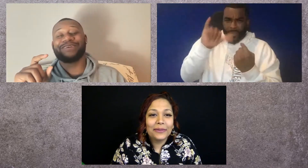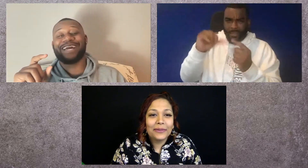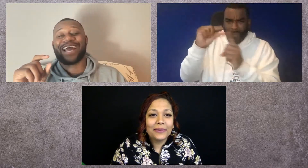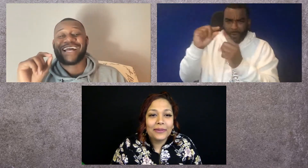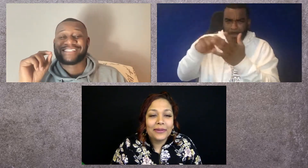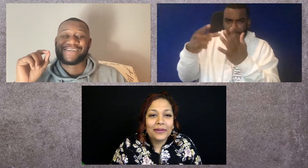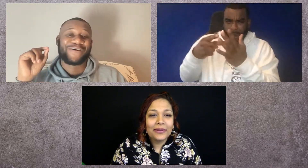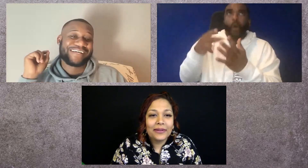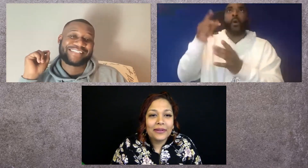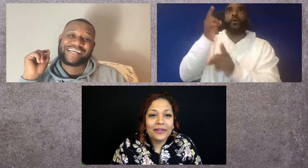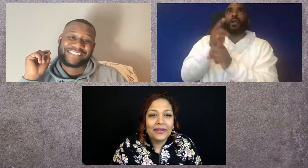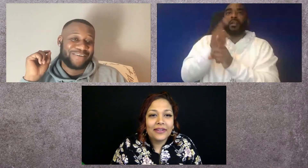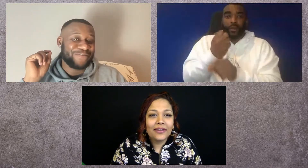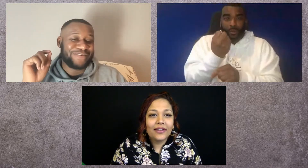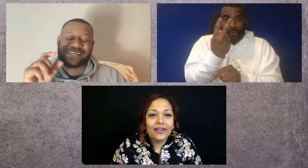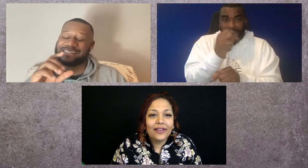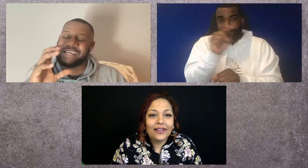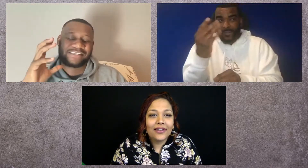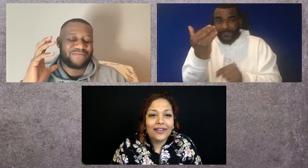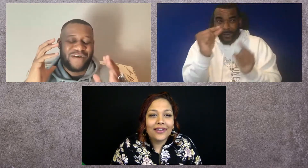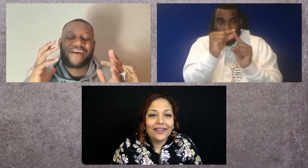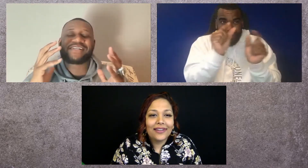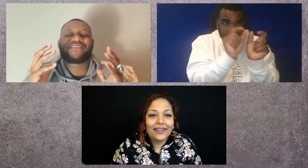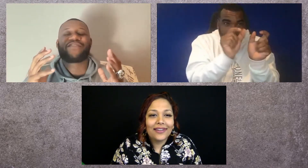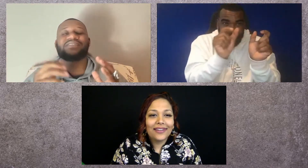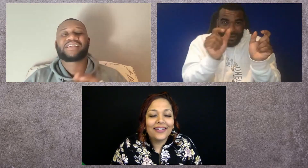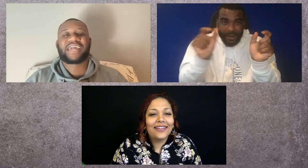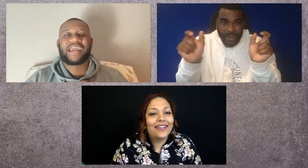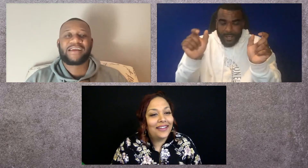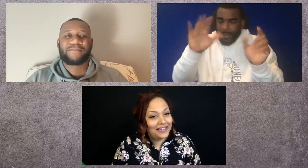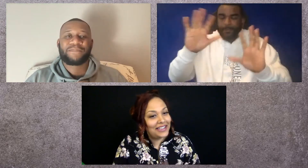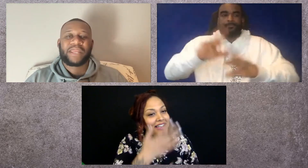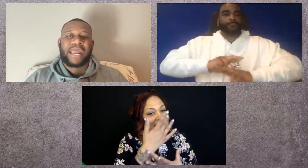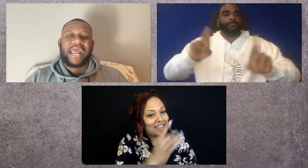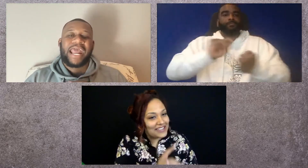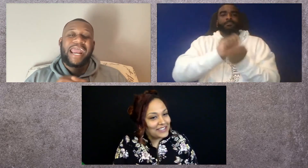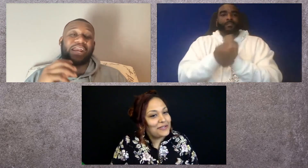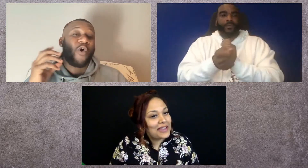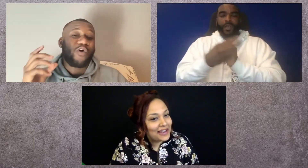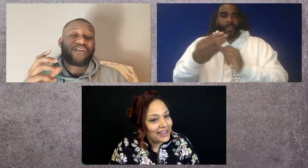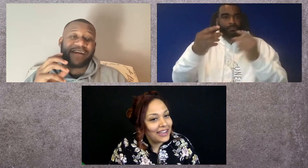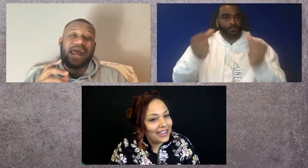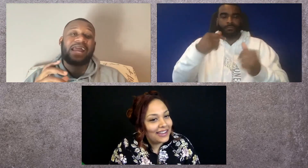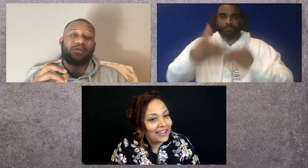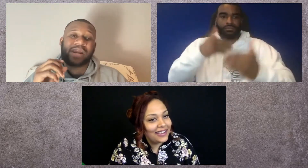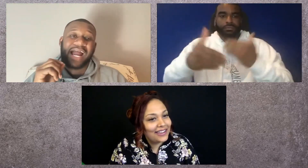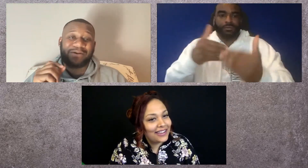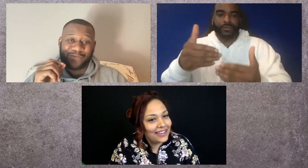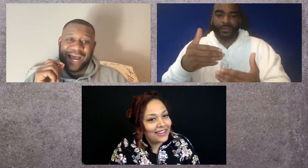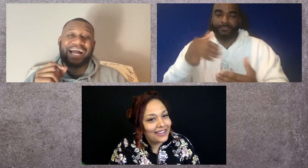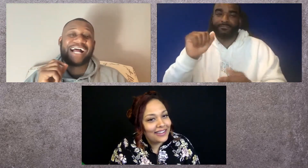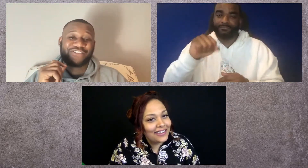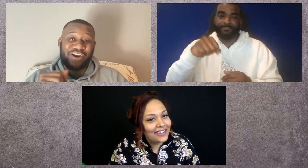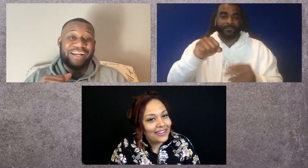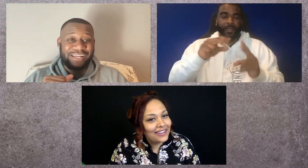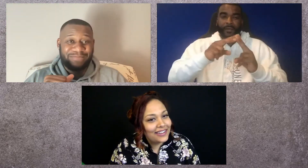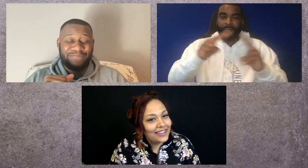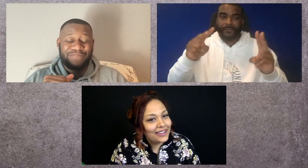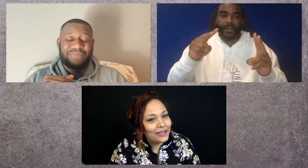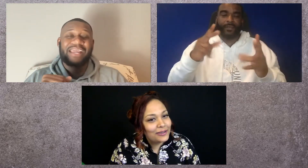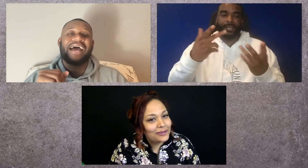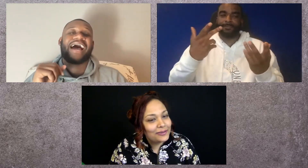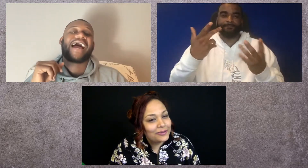execute. And so it's very sophisticated. And overnight, when I got